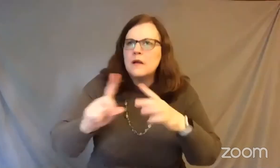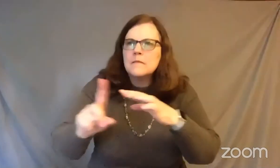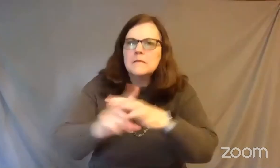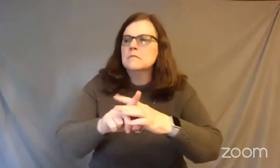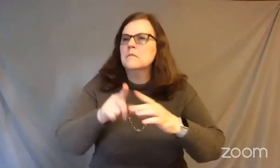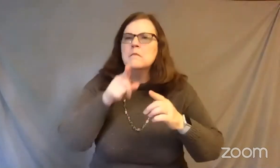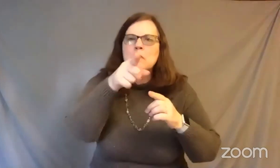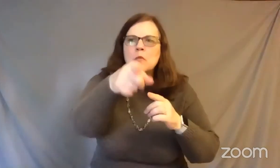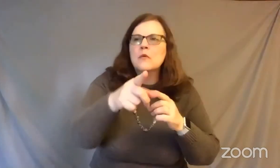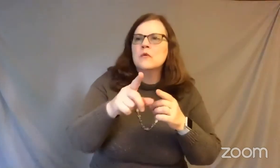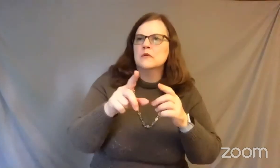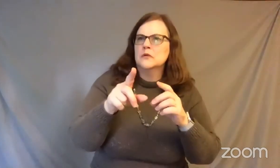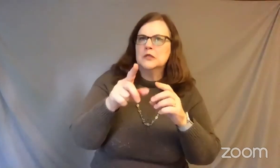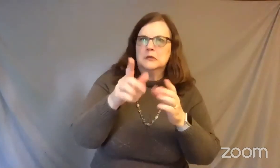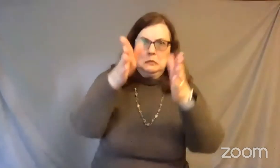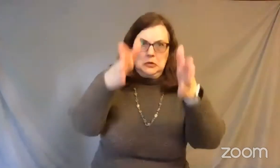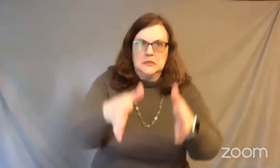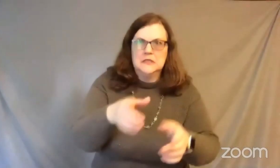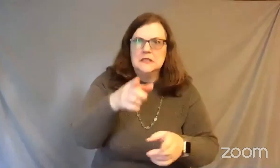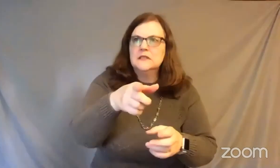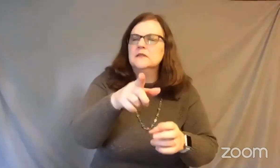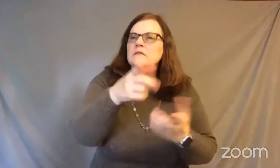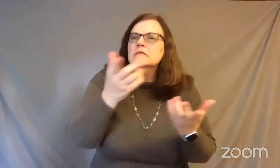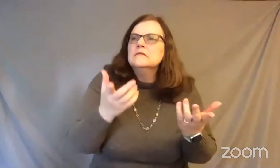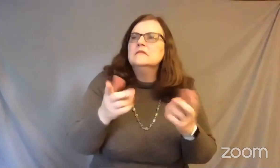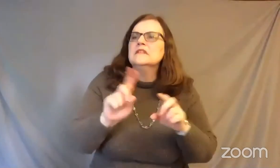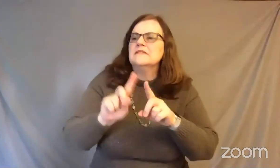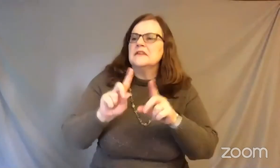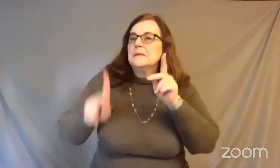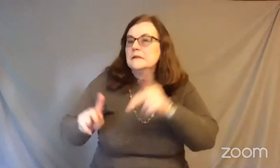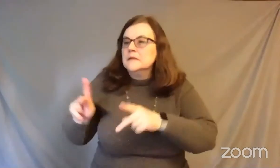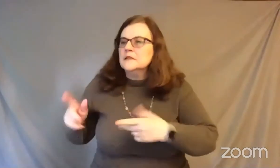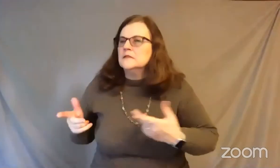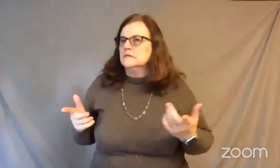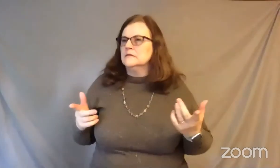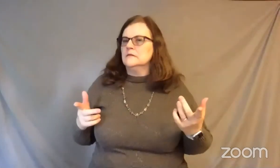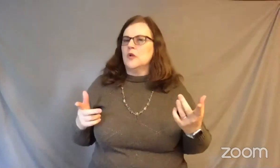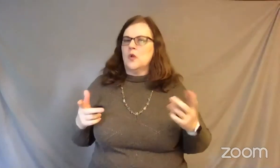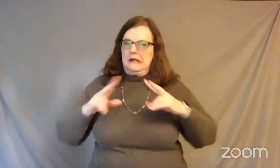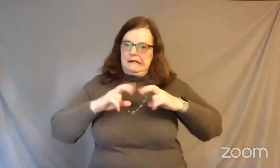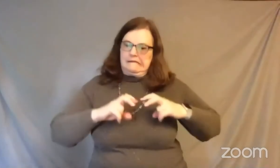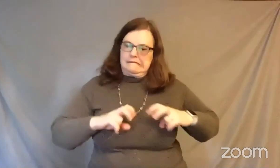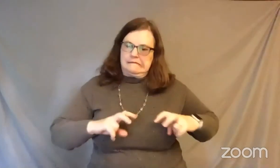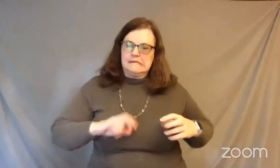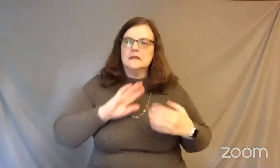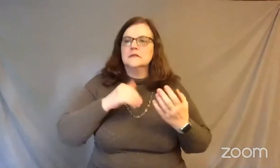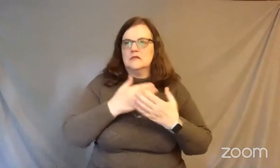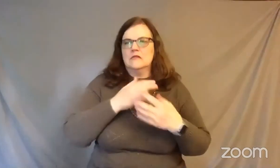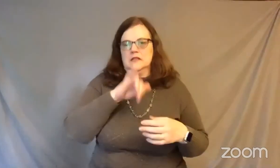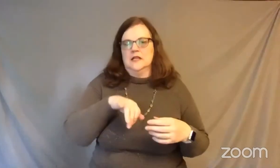When do they start pointing to themselves? When do they start pointing to other addressees in the conversation?